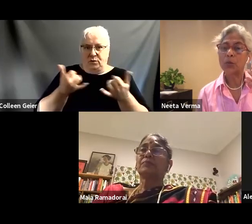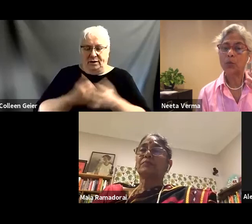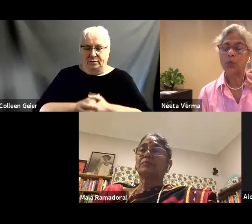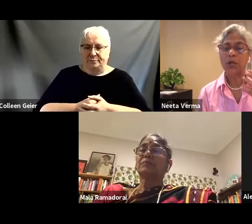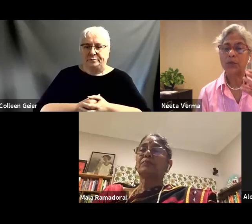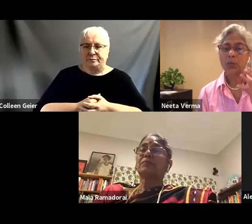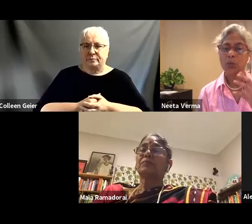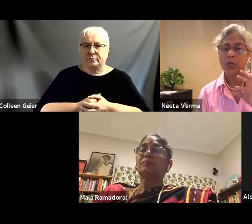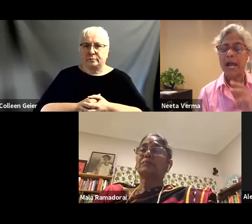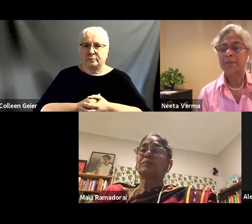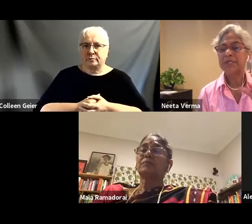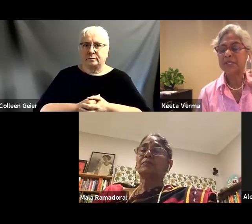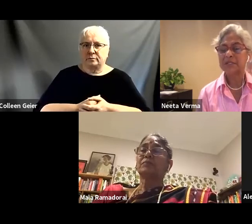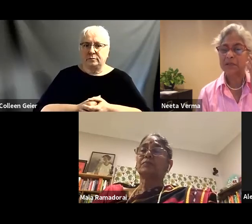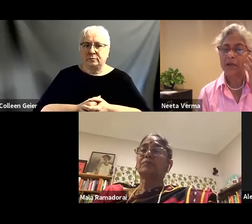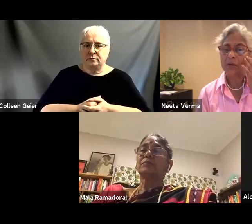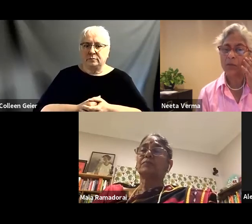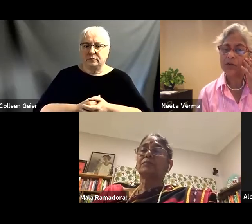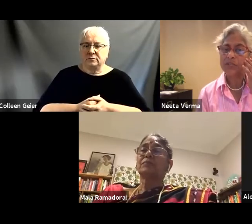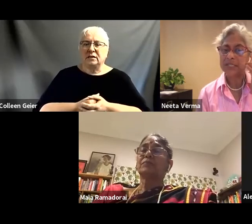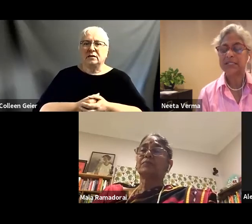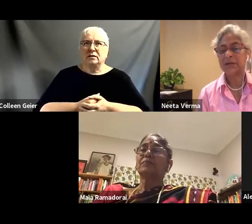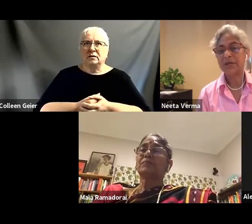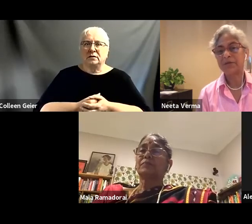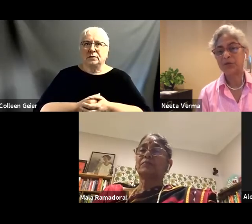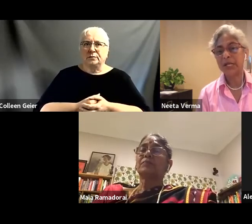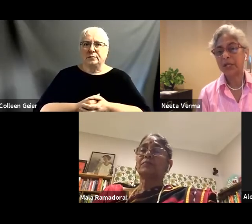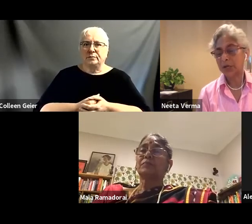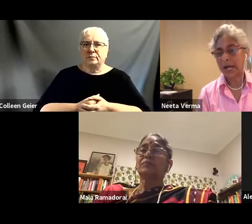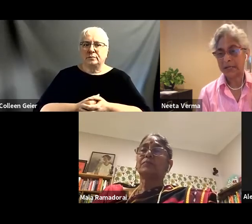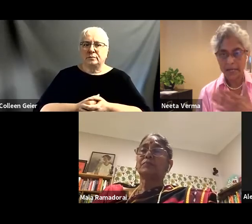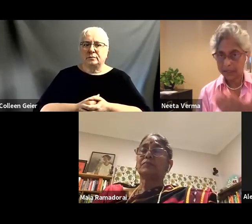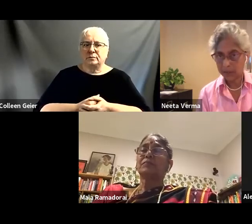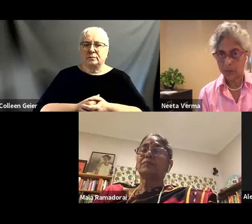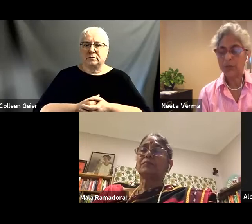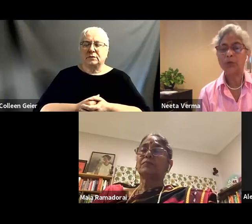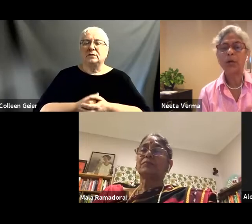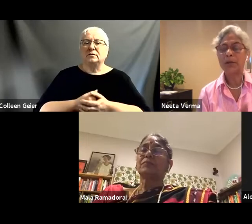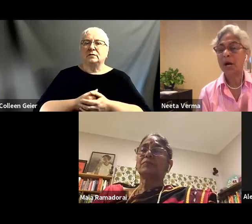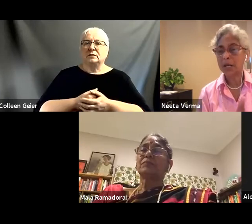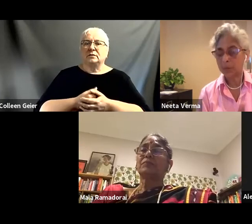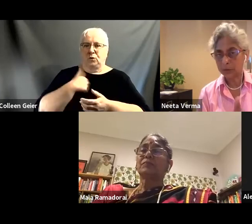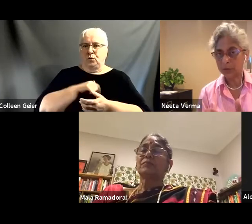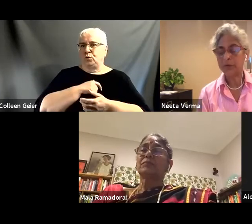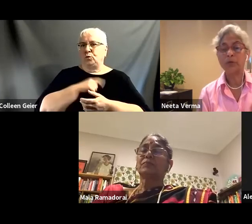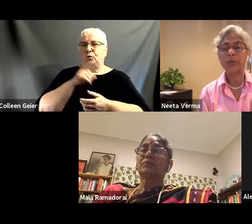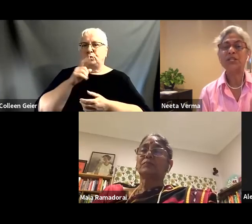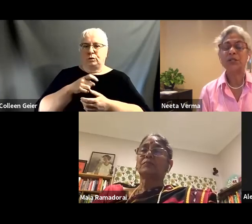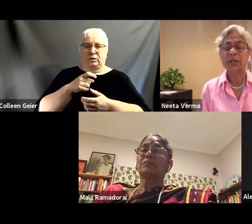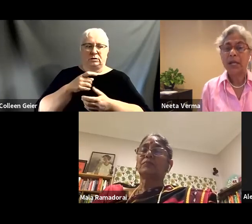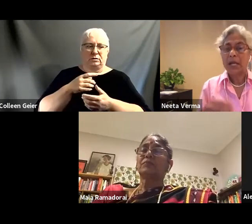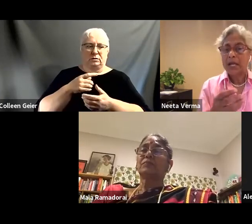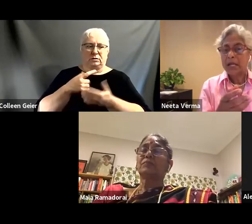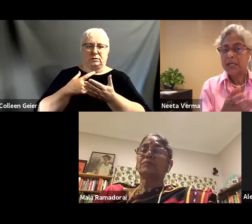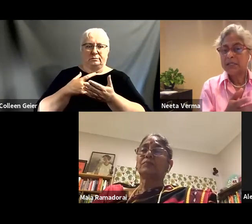so what happens is one of the things that we have to really look at, and I think you and Mala, both of you